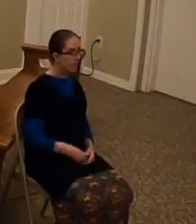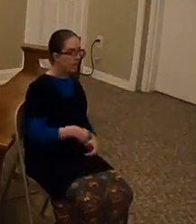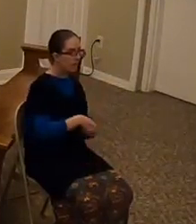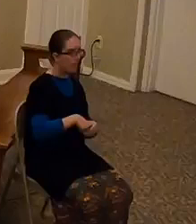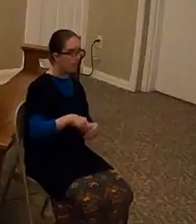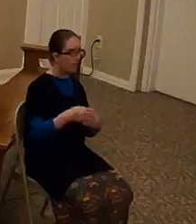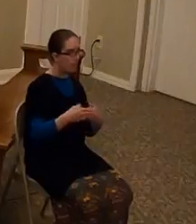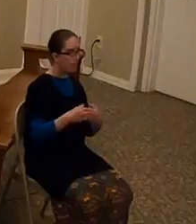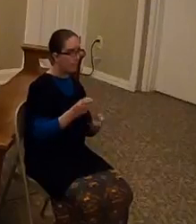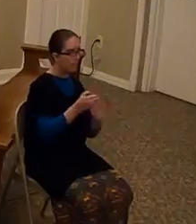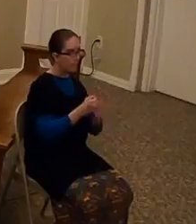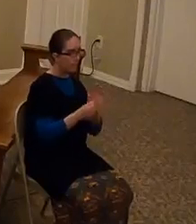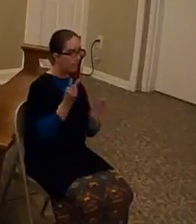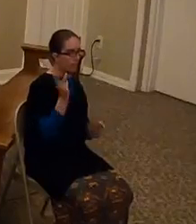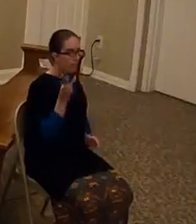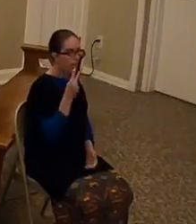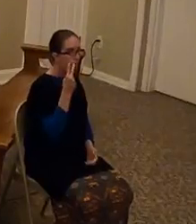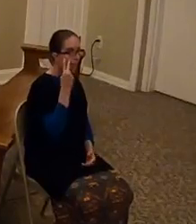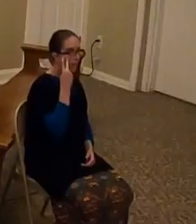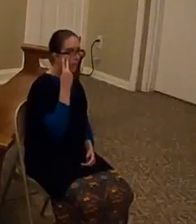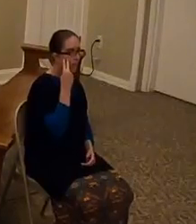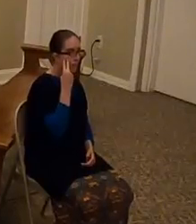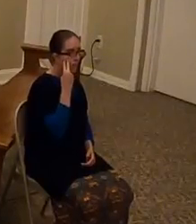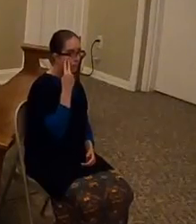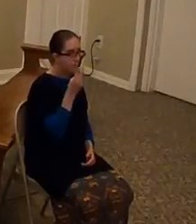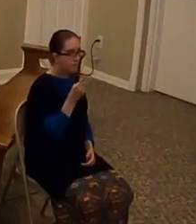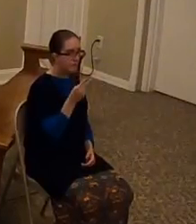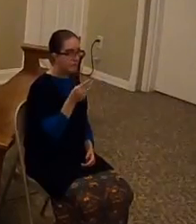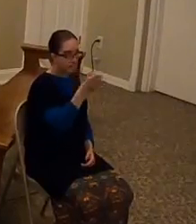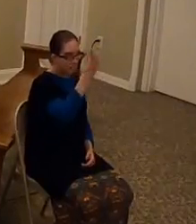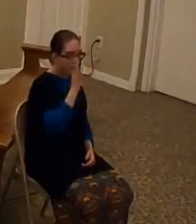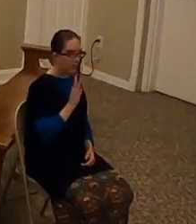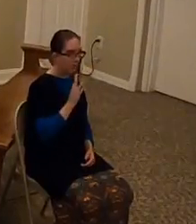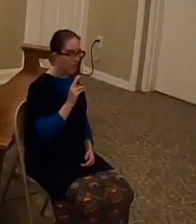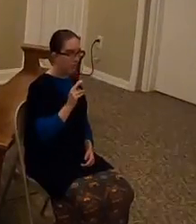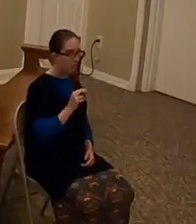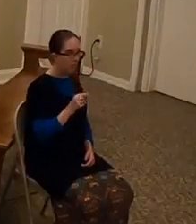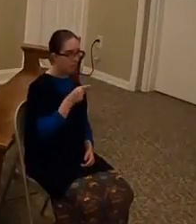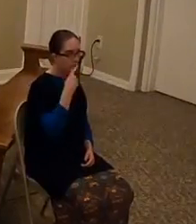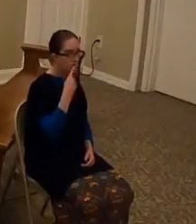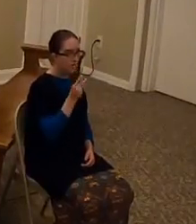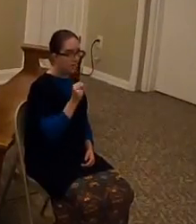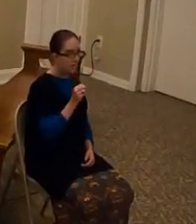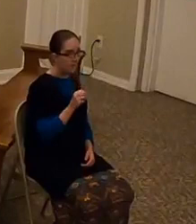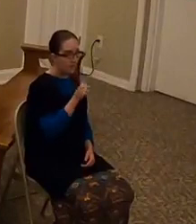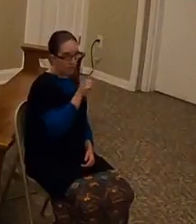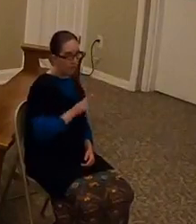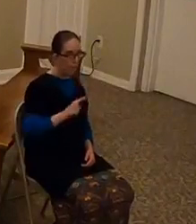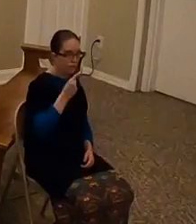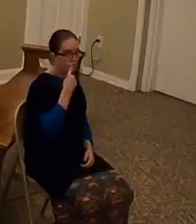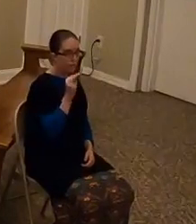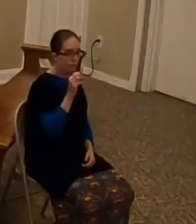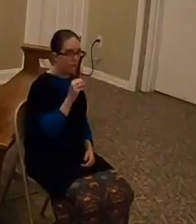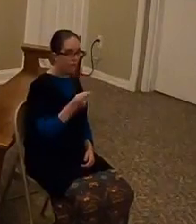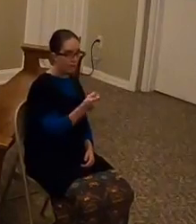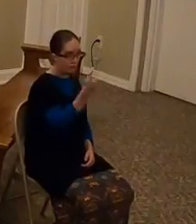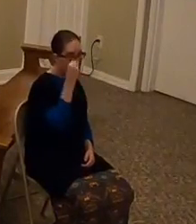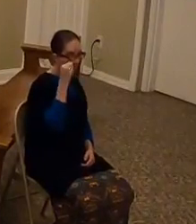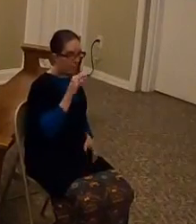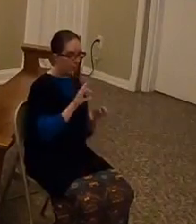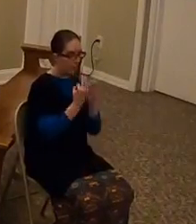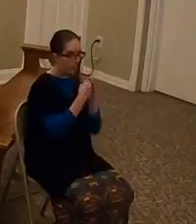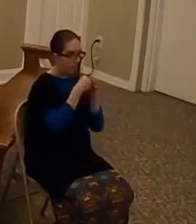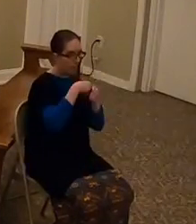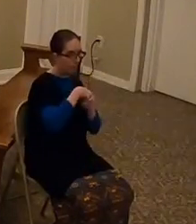in the next chapter, we actually see God referring to Noah as righteous. Genesis chapter 7, verse 1. And the Lord said unto Noah, come thou and all thy